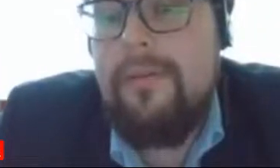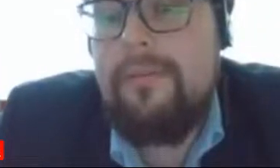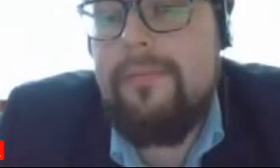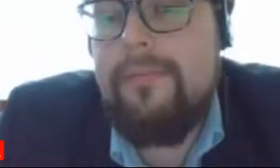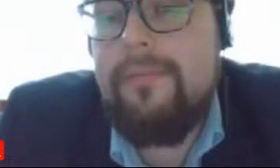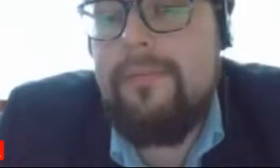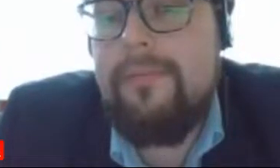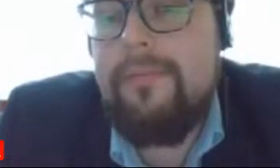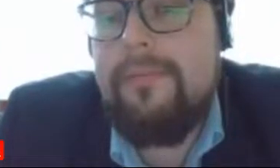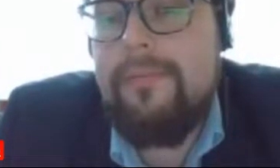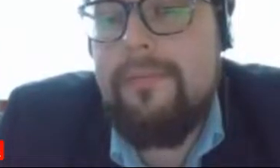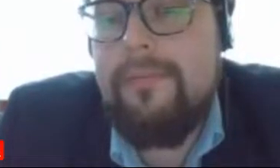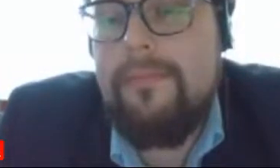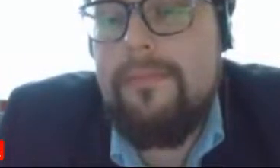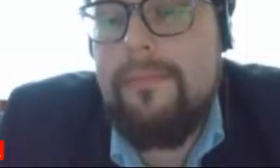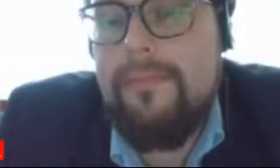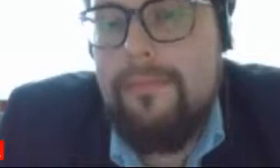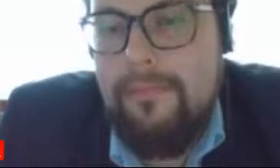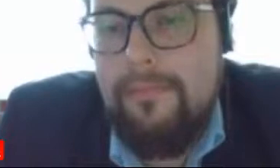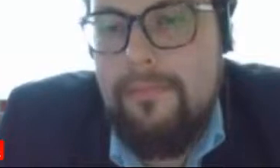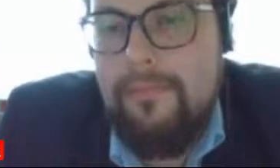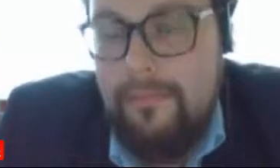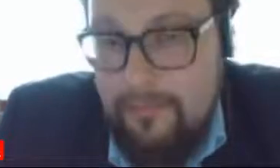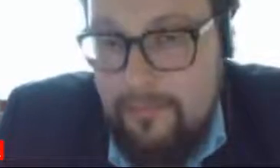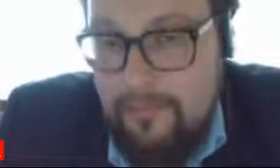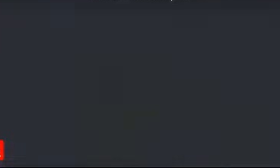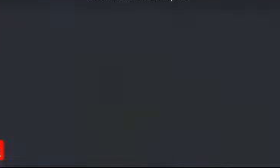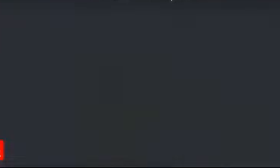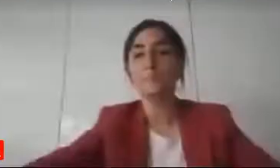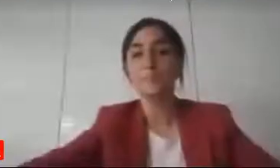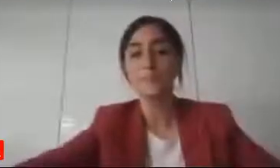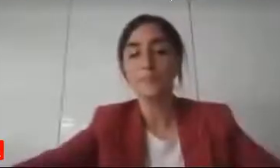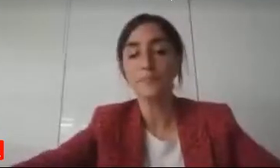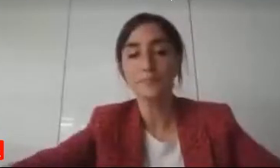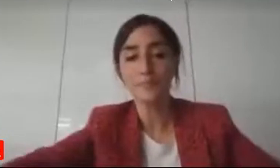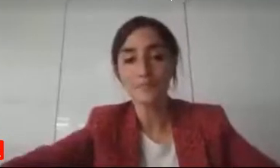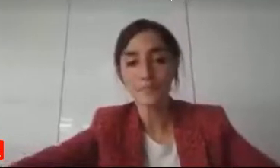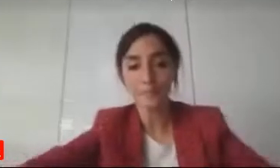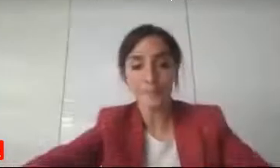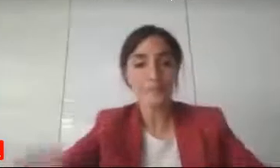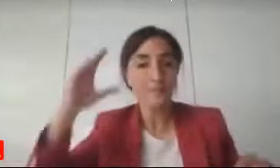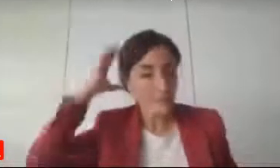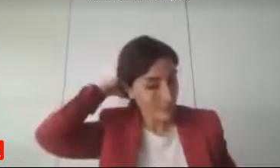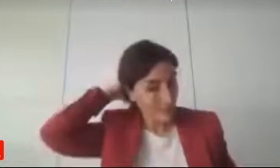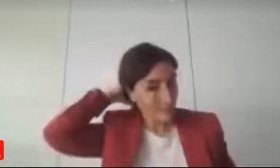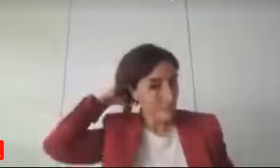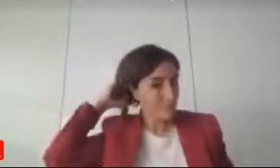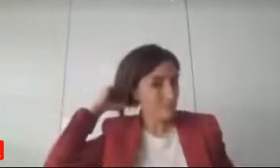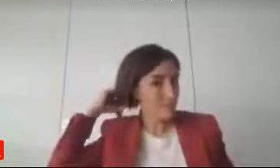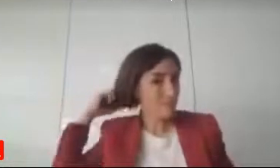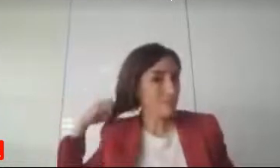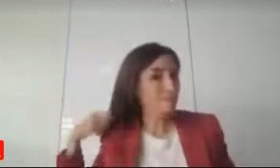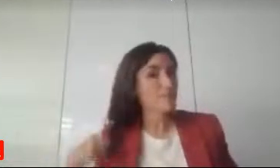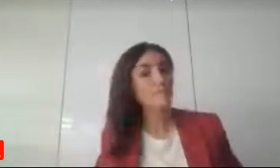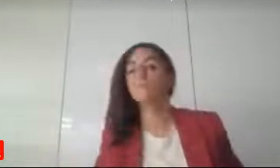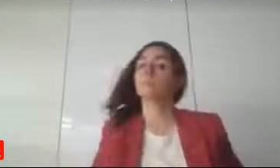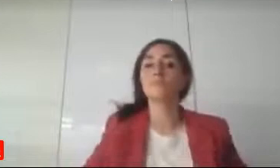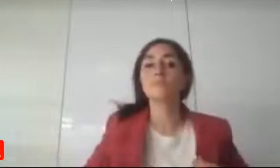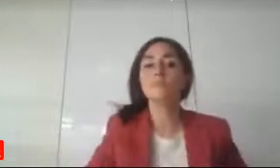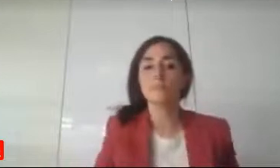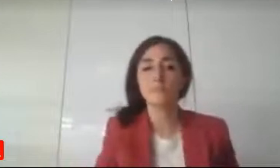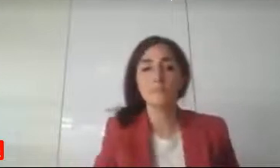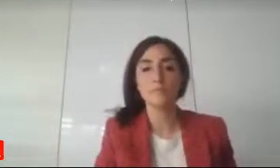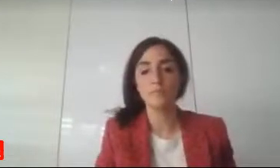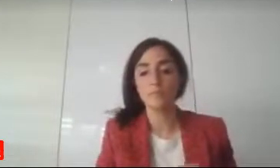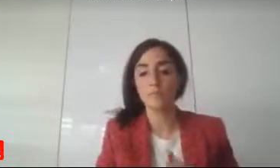they're challenging in transitioning processes and businesses towards carbon neutrality and that requires retraining resources